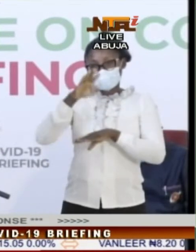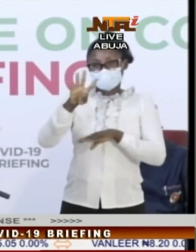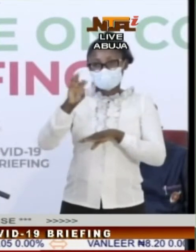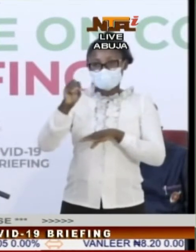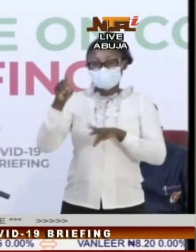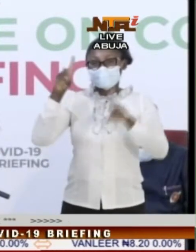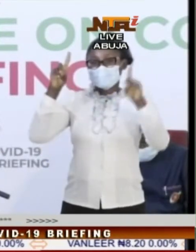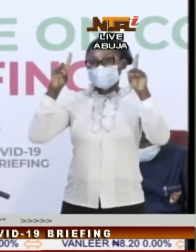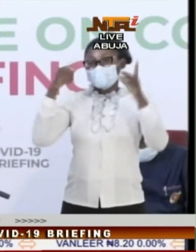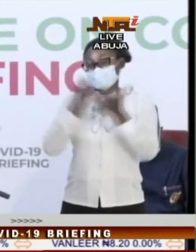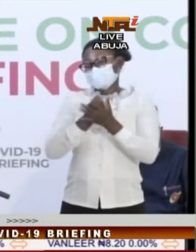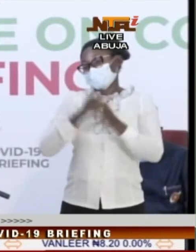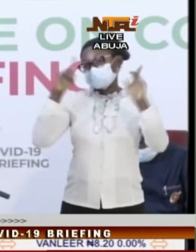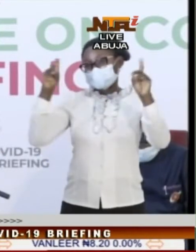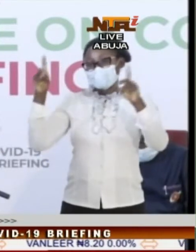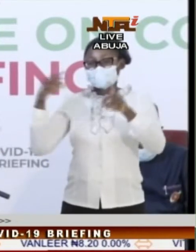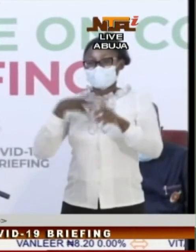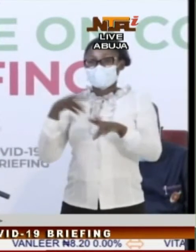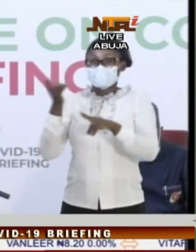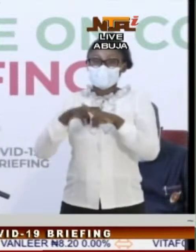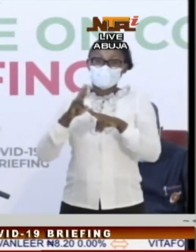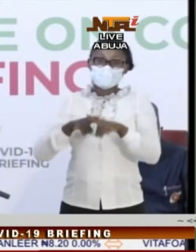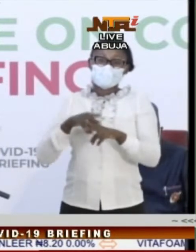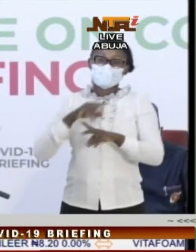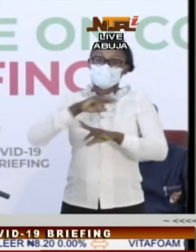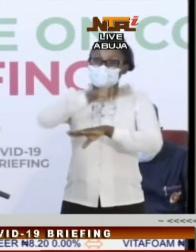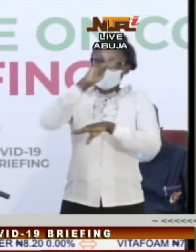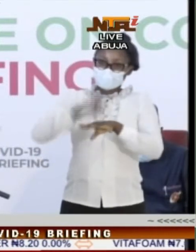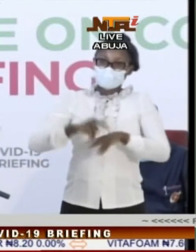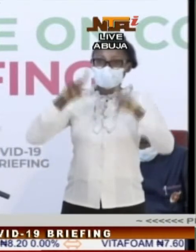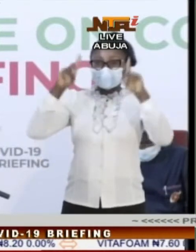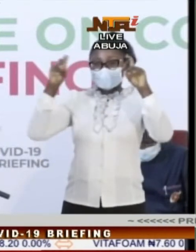and we have increased the national testing.